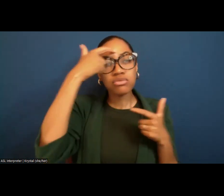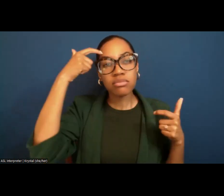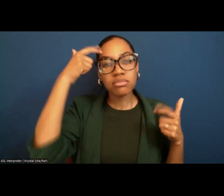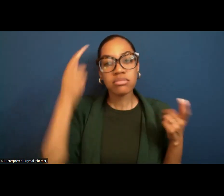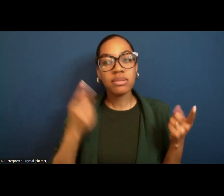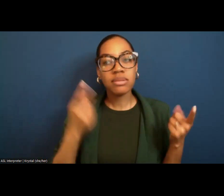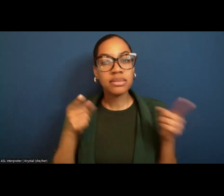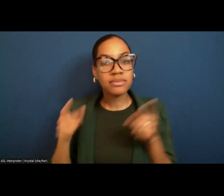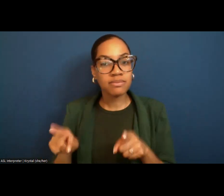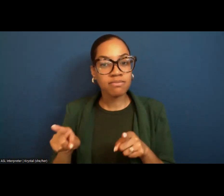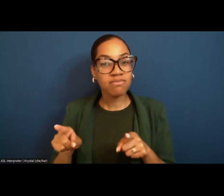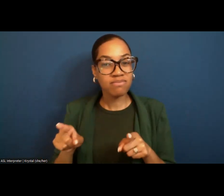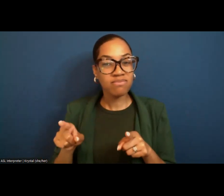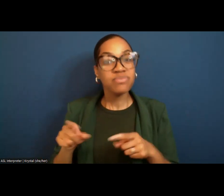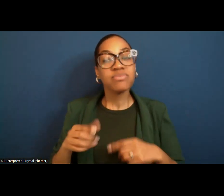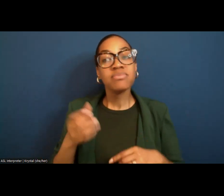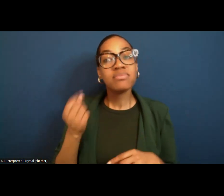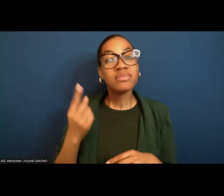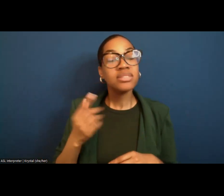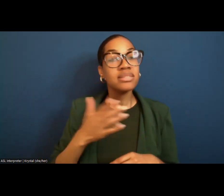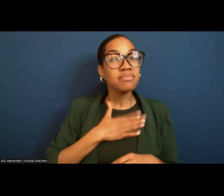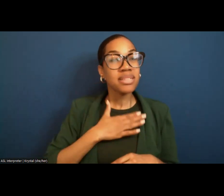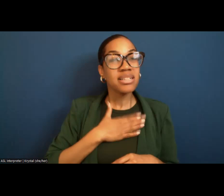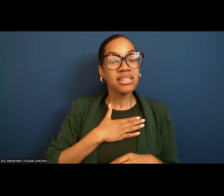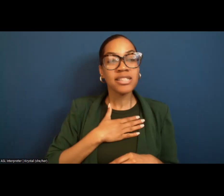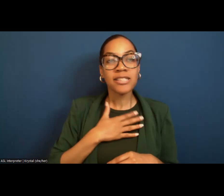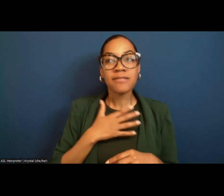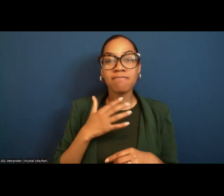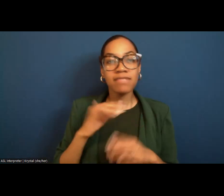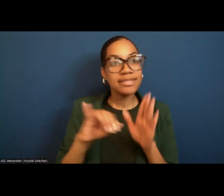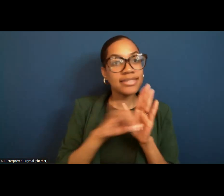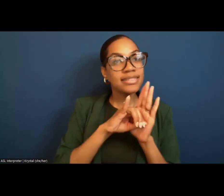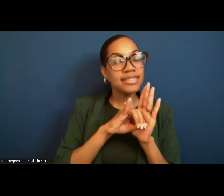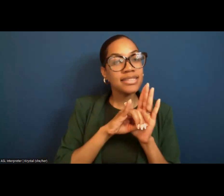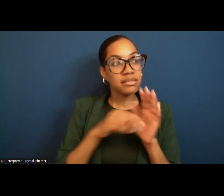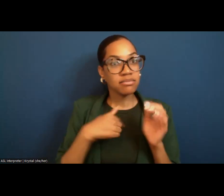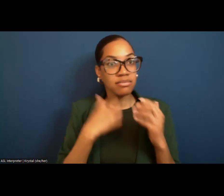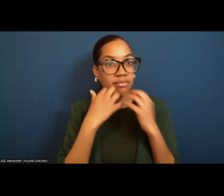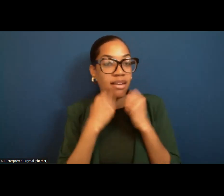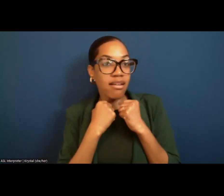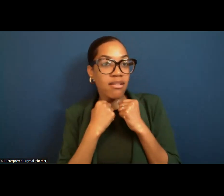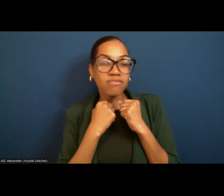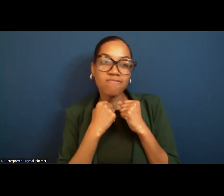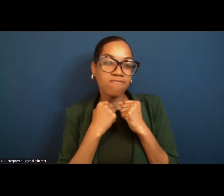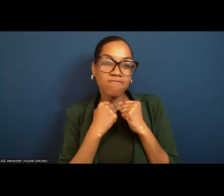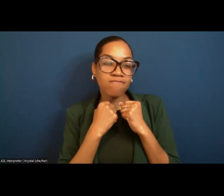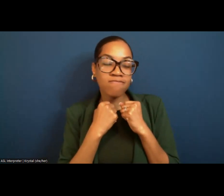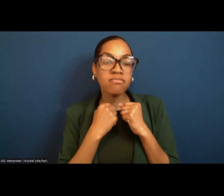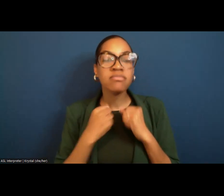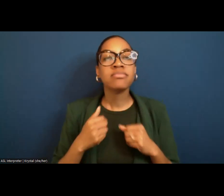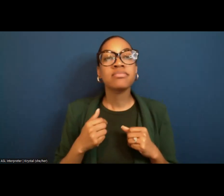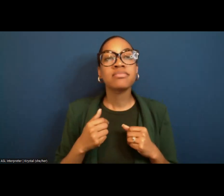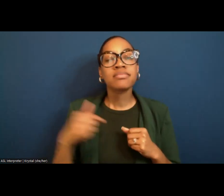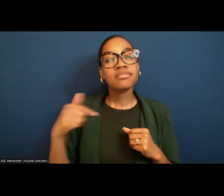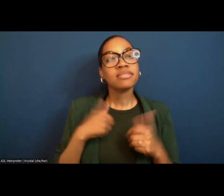it put me in a position to not always value aspects of my identity, put me in a position to sometimes shy away from reflecting on